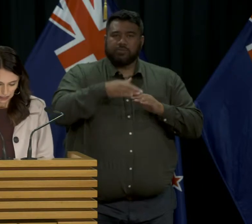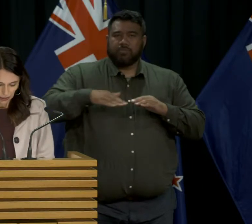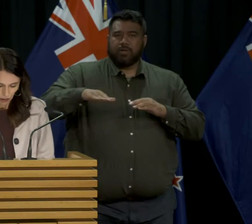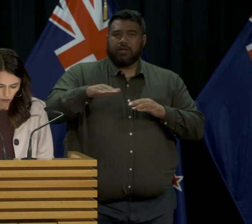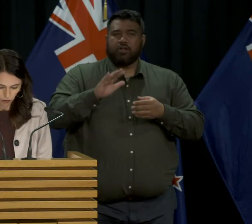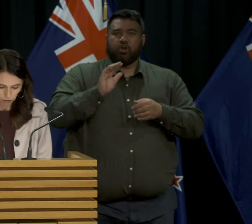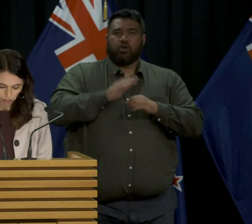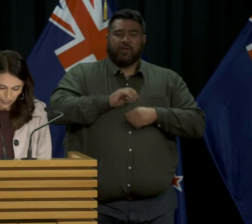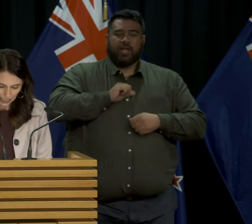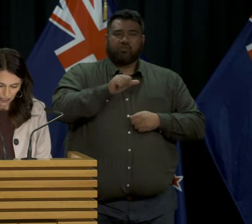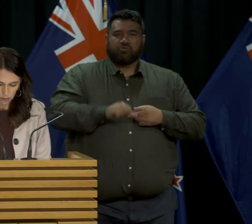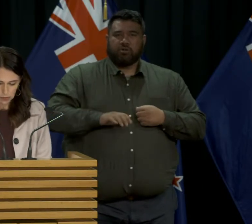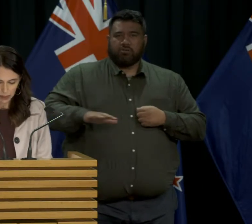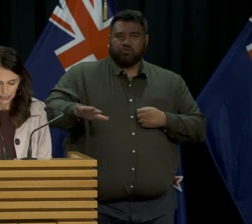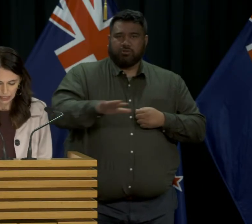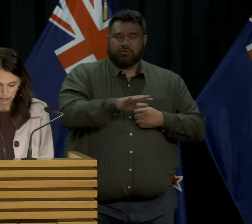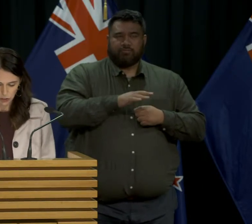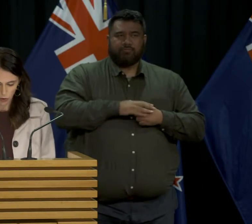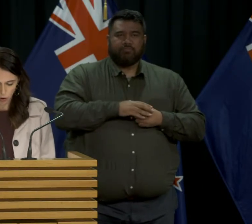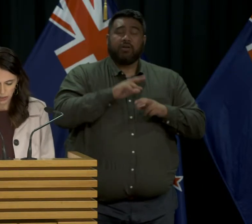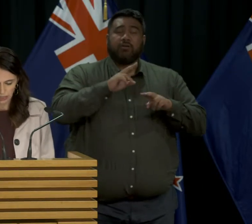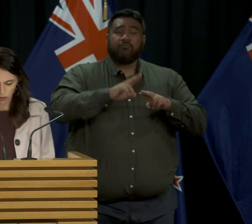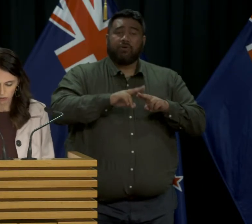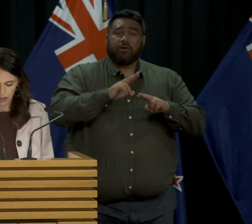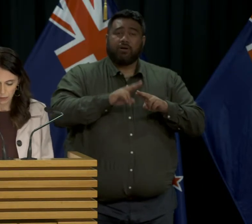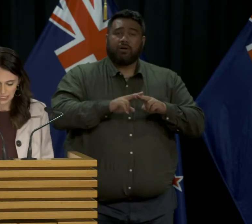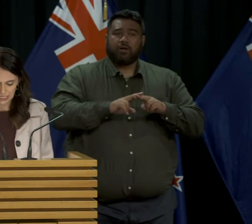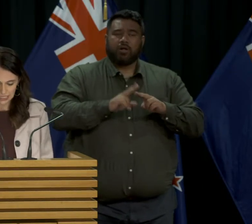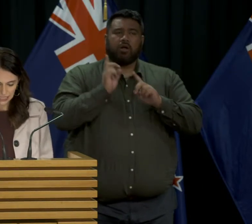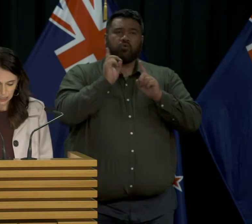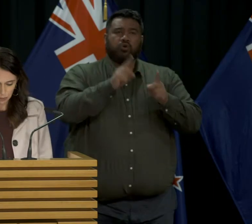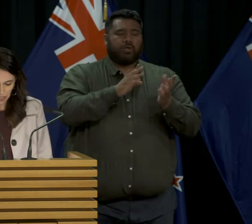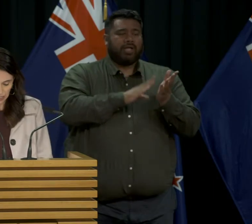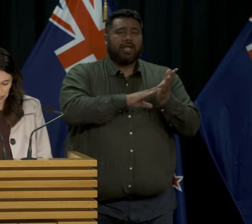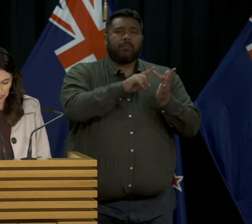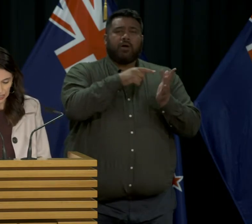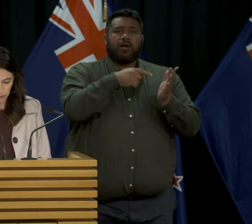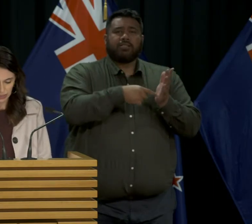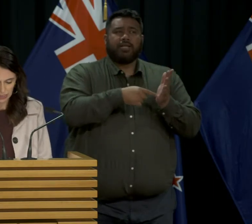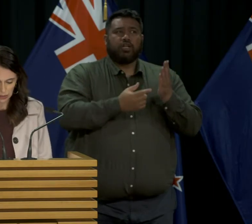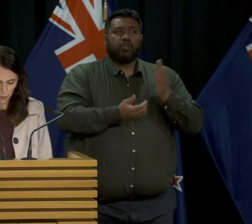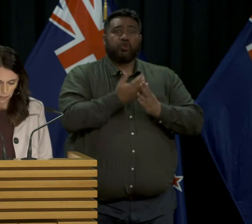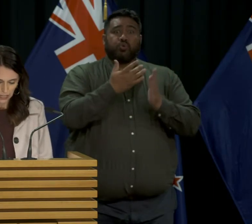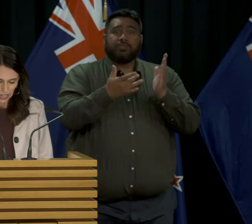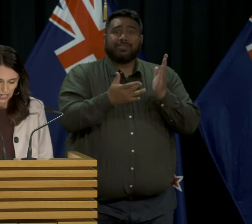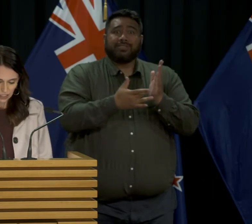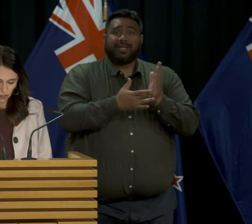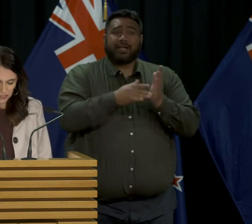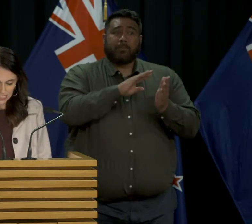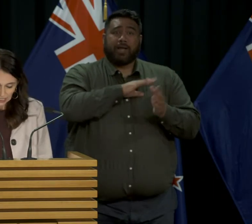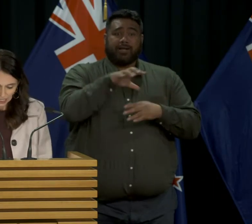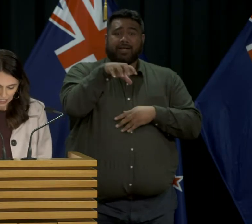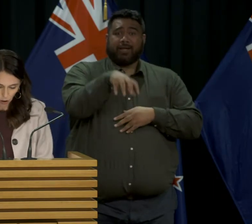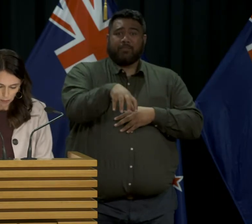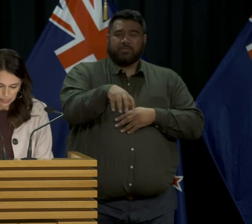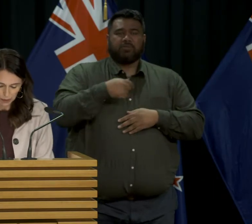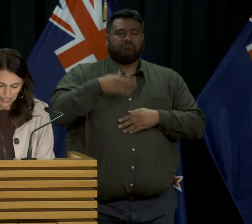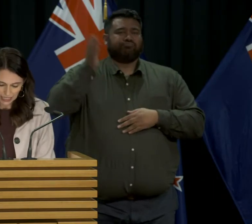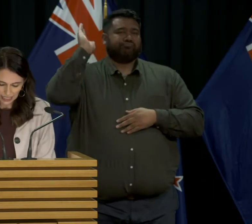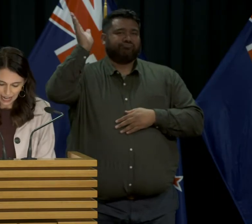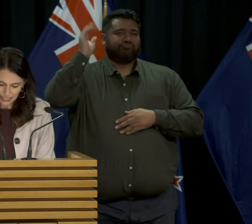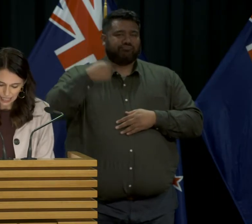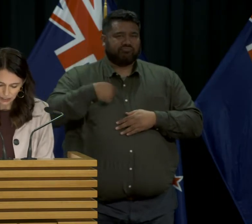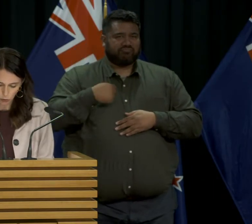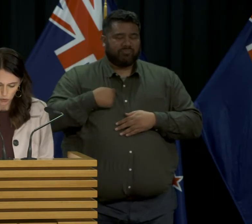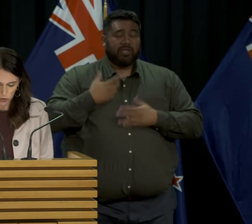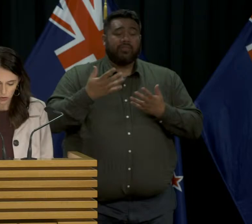visit. On Friday, I'm speaking at the official opening of MIT's Tech Park campus. And on Sunday, I'll be speaking